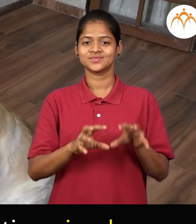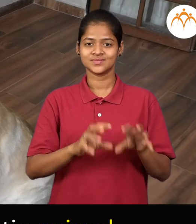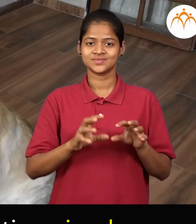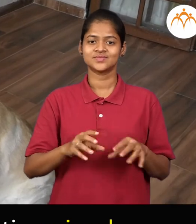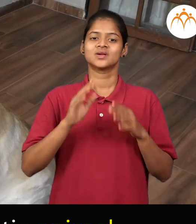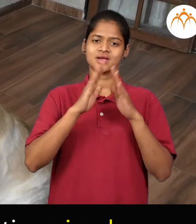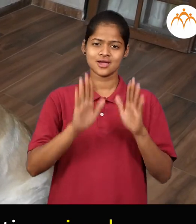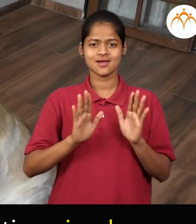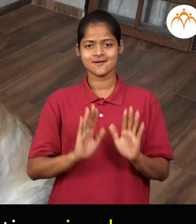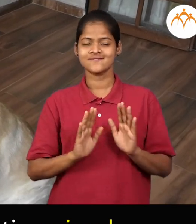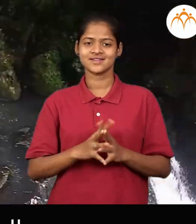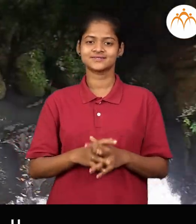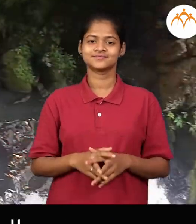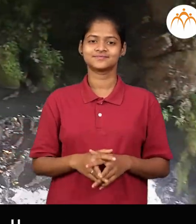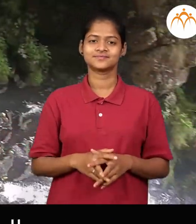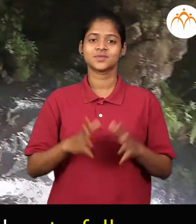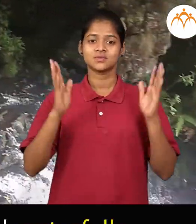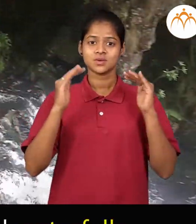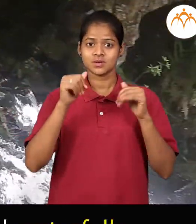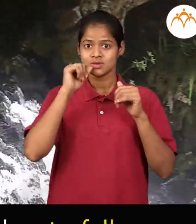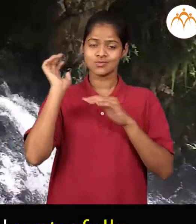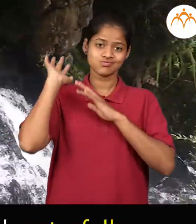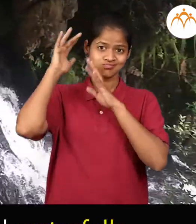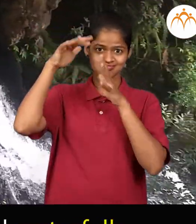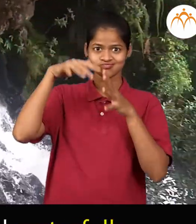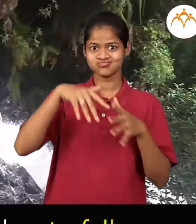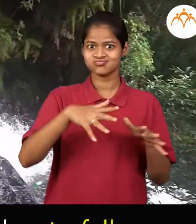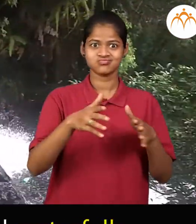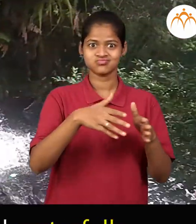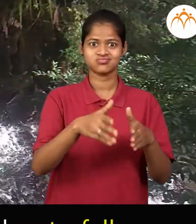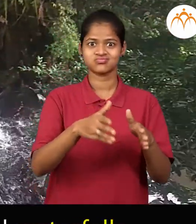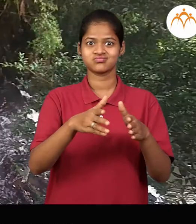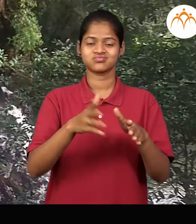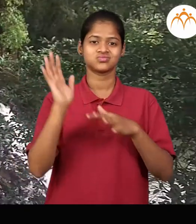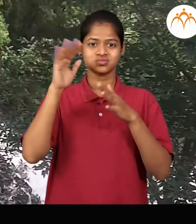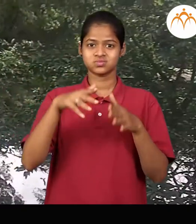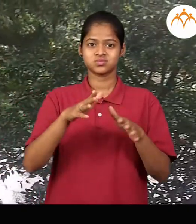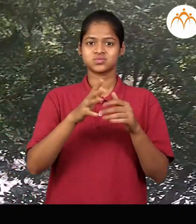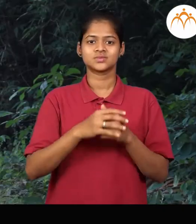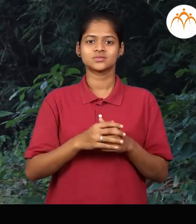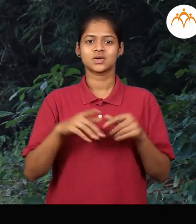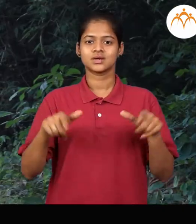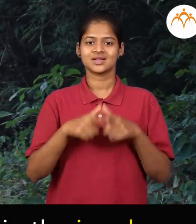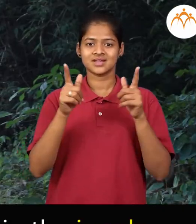animal. Waterfall. We see beautiful waterfalls in the rainy season. Jungle. Some